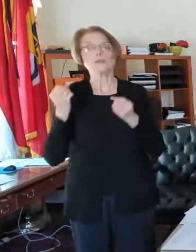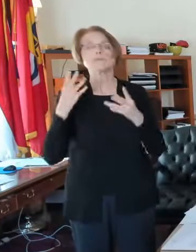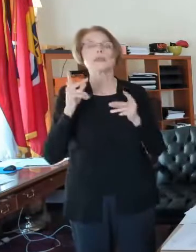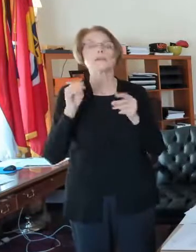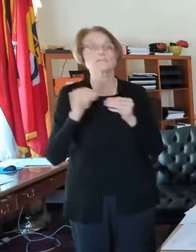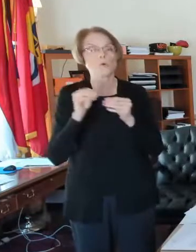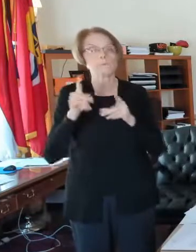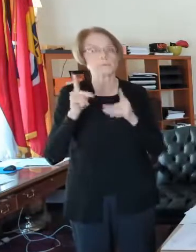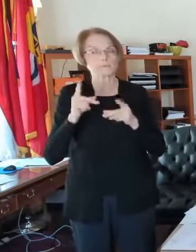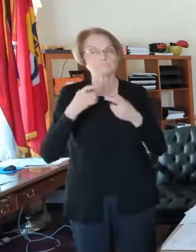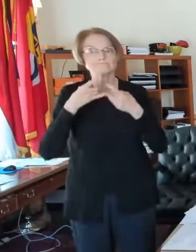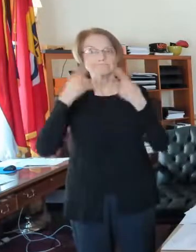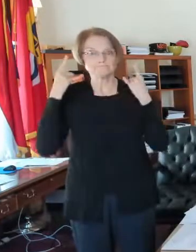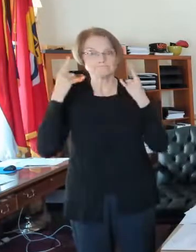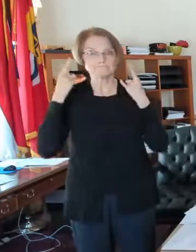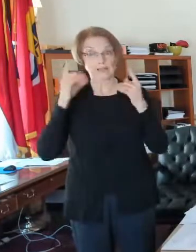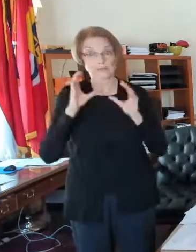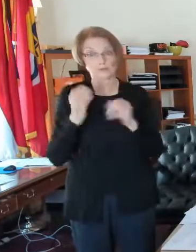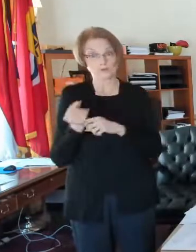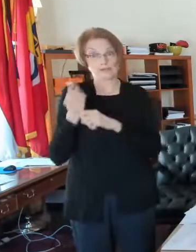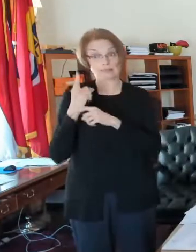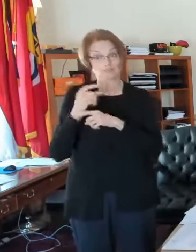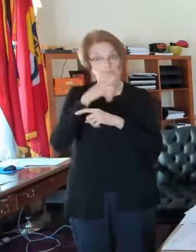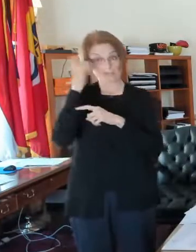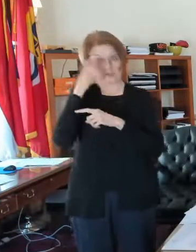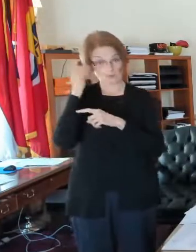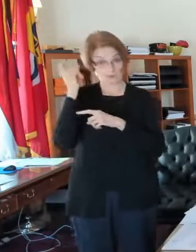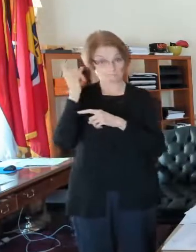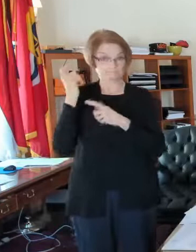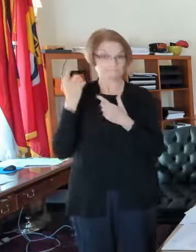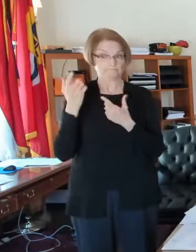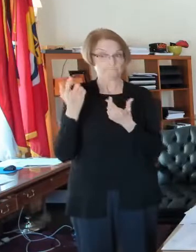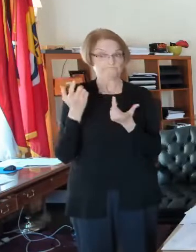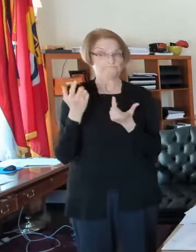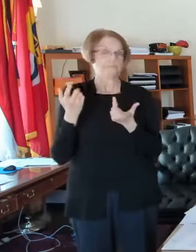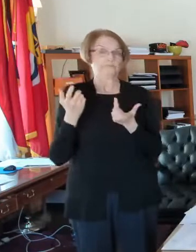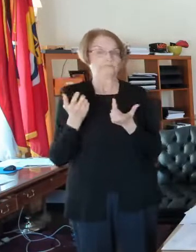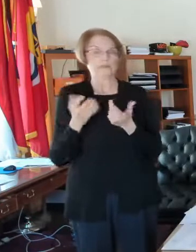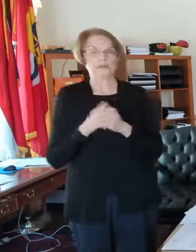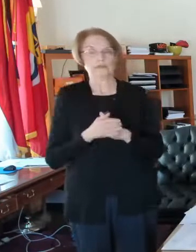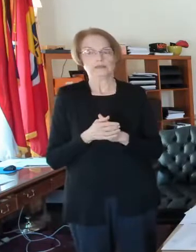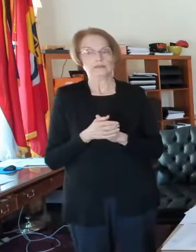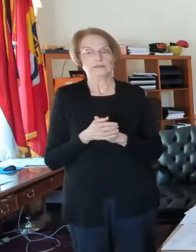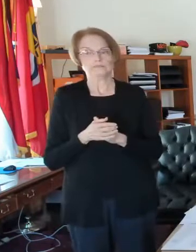wearing a mask now than they were last summer. Understanding the